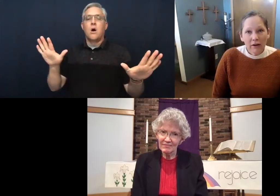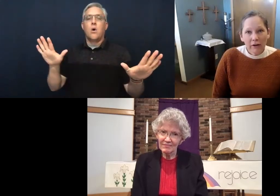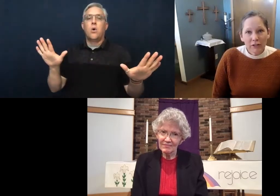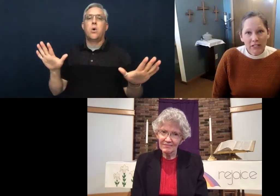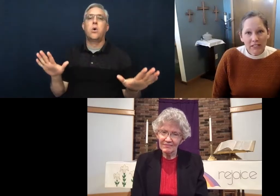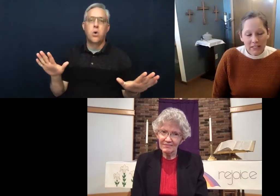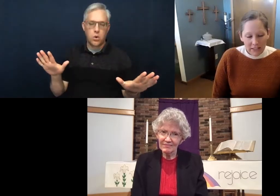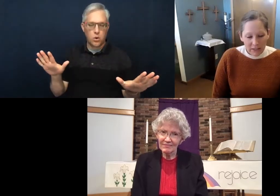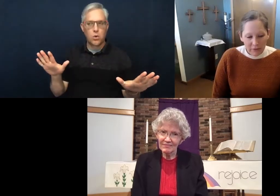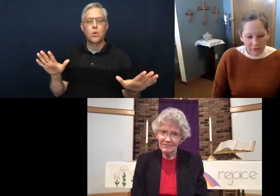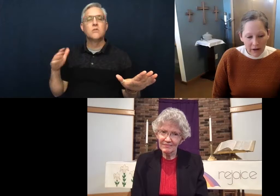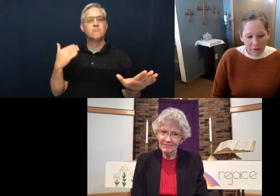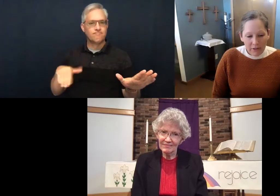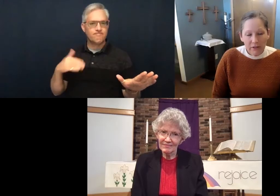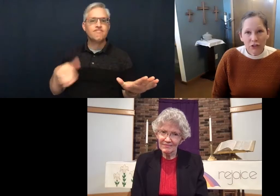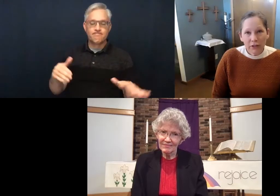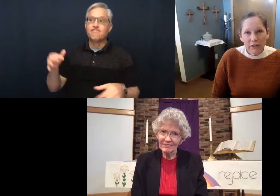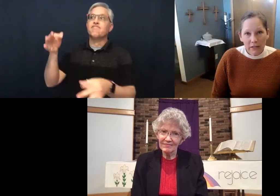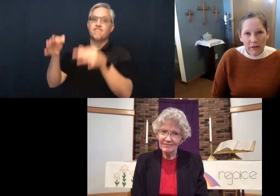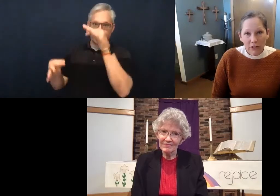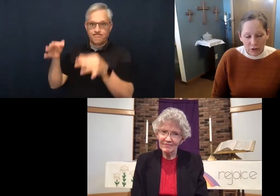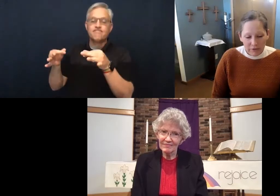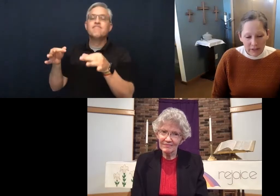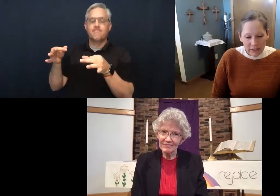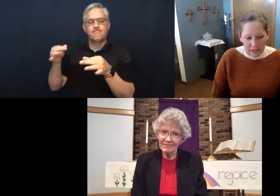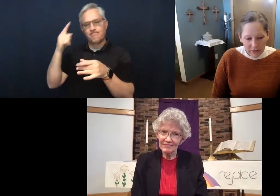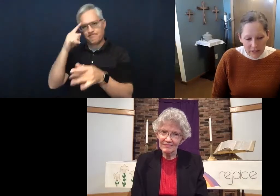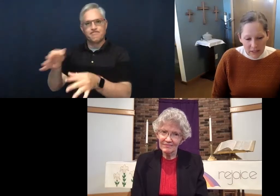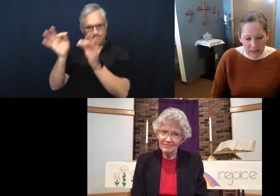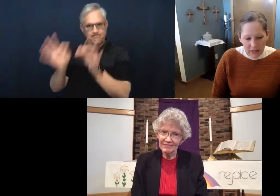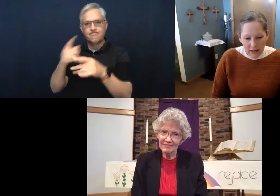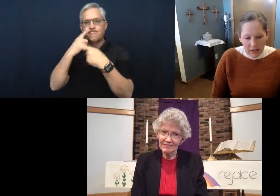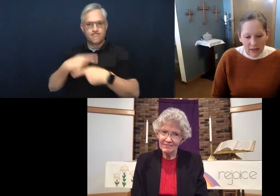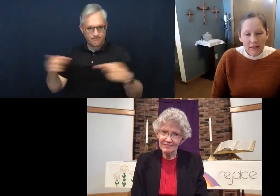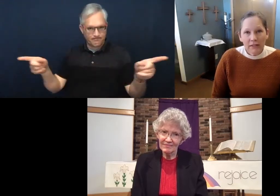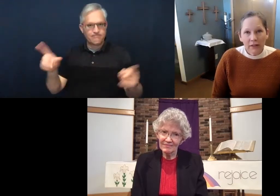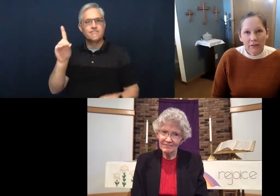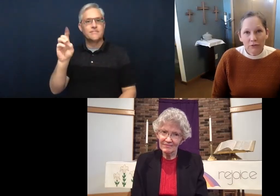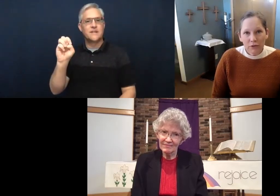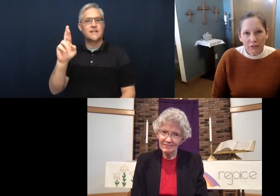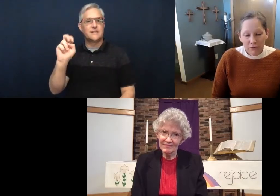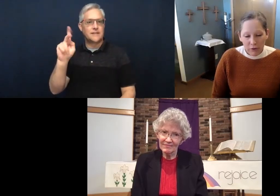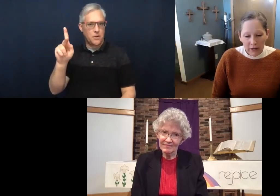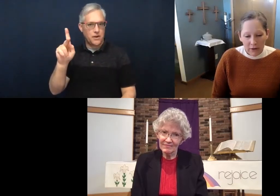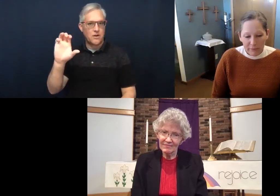our justice system found Derek Chauvin guilty in the death of George Floyd,